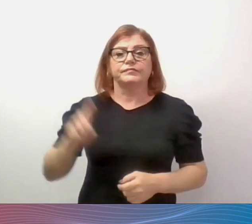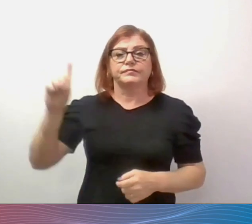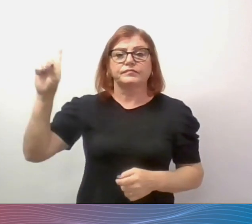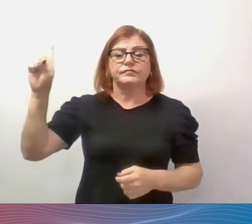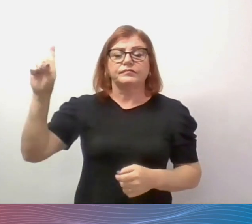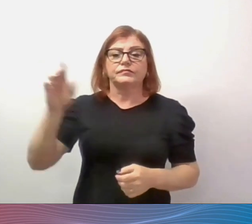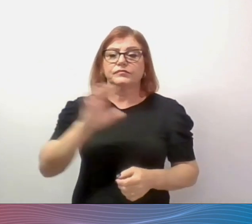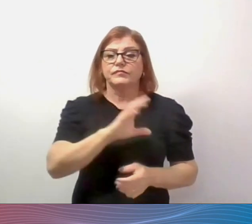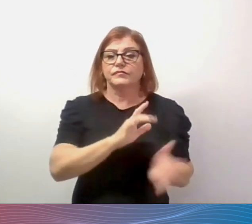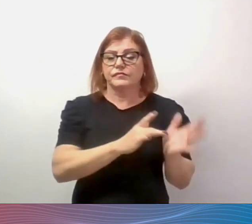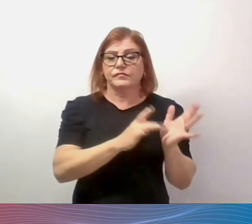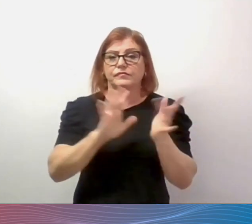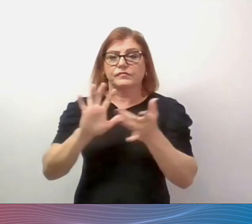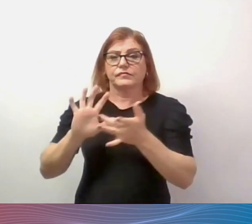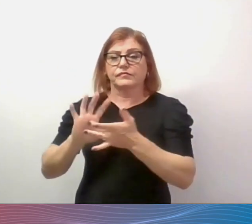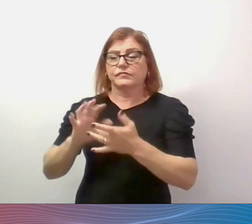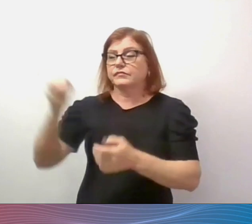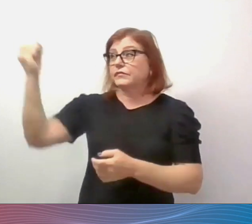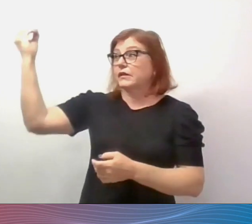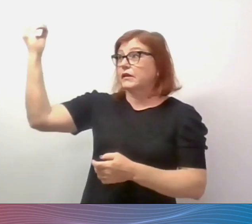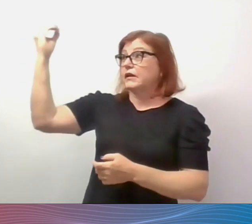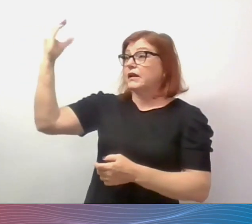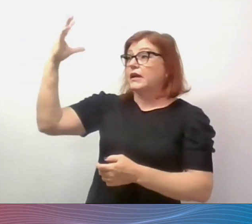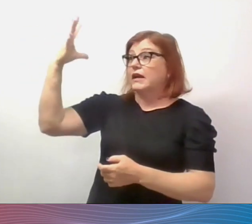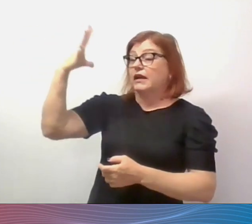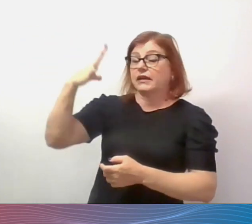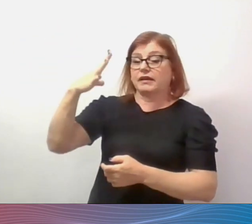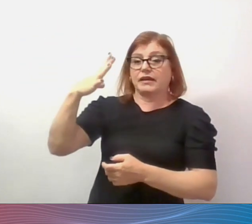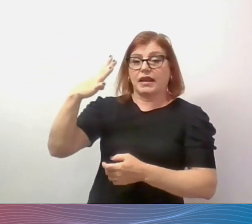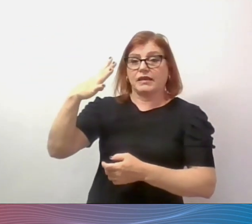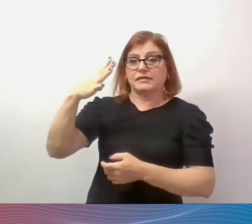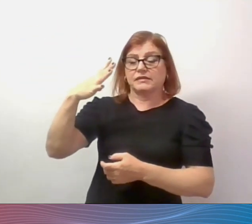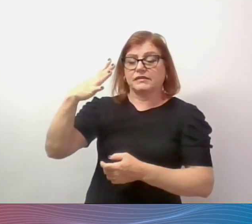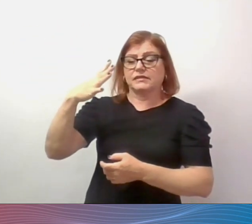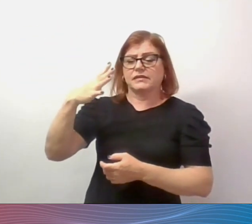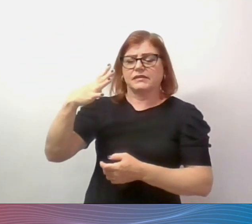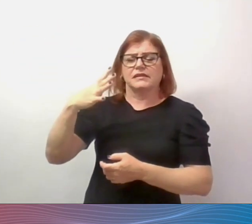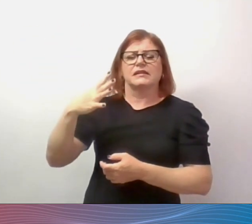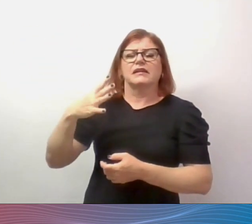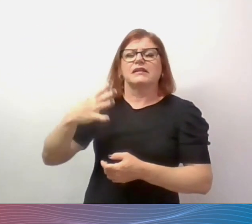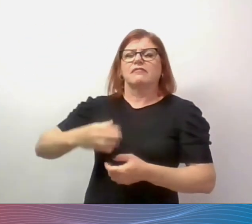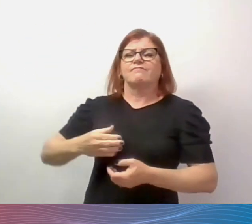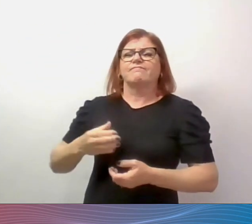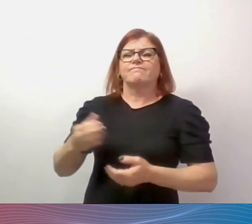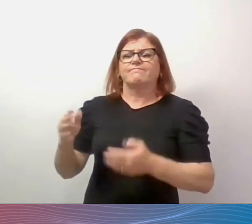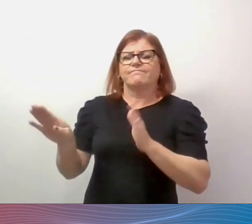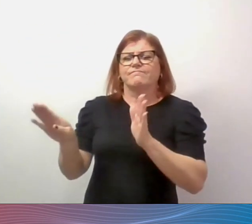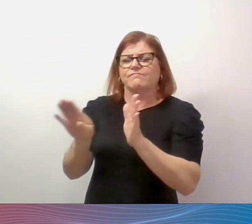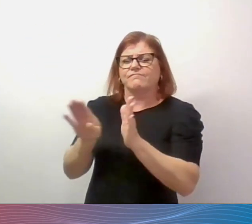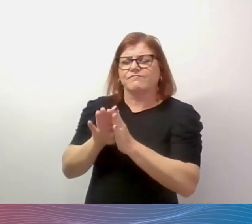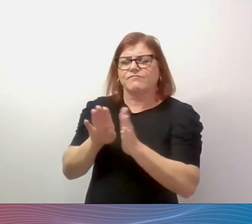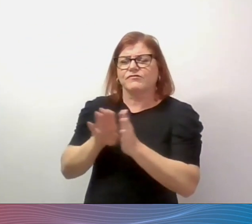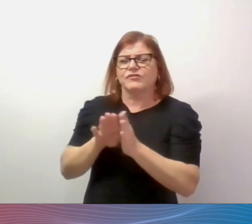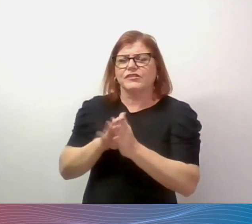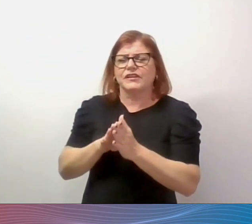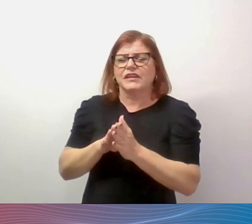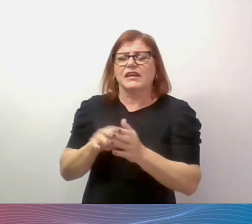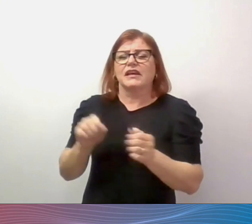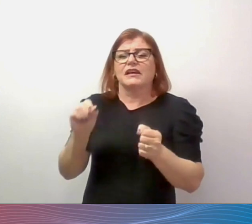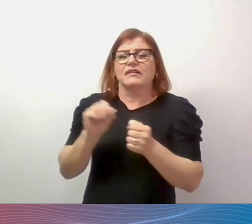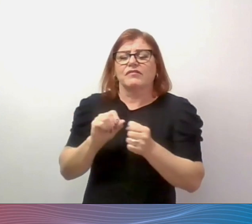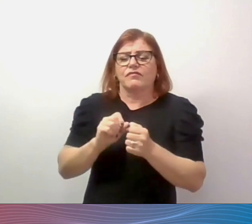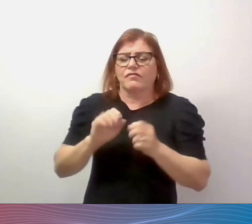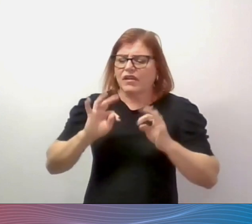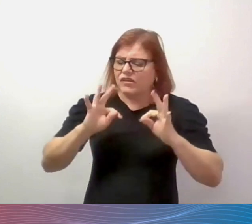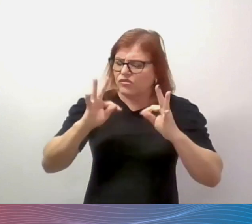essa graça é capaz de suprir todas as necessidades do homem. In other words, this grace is able to